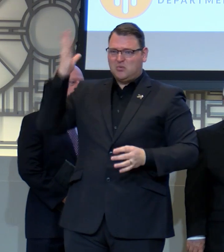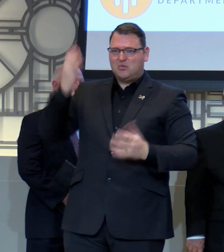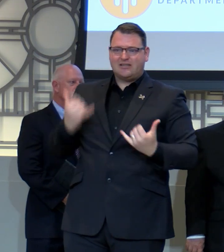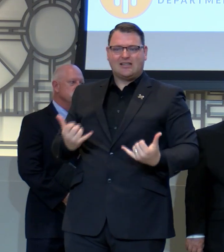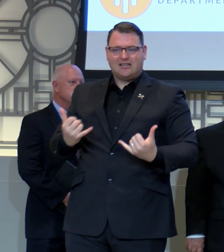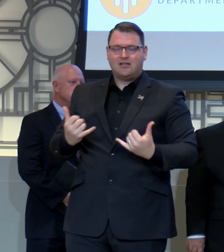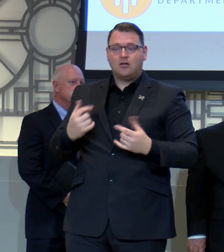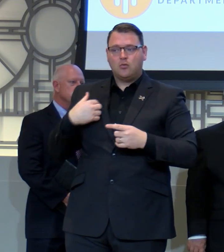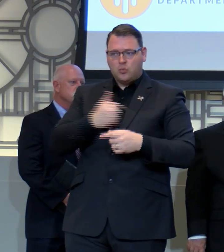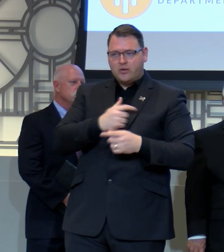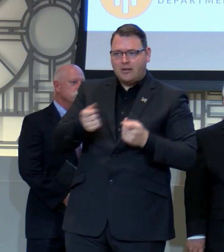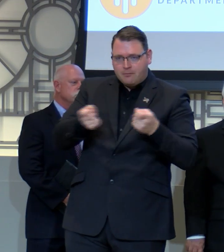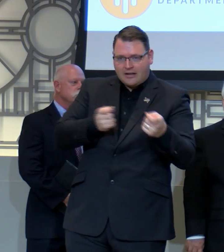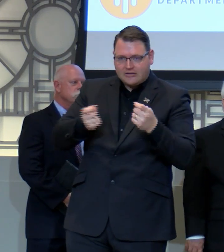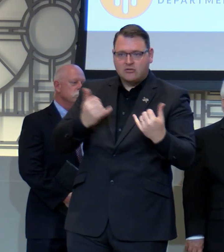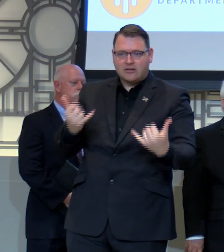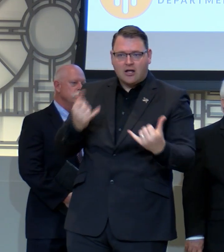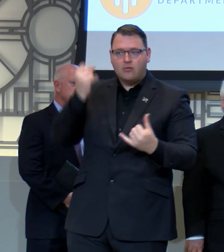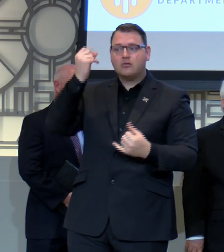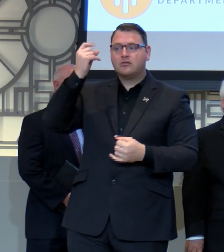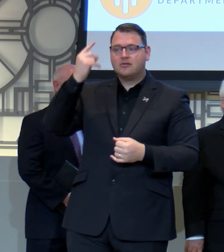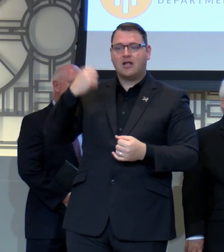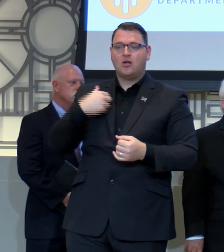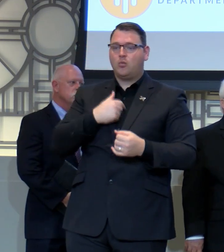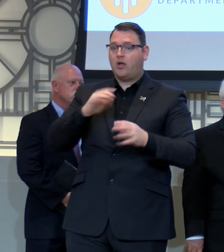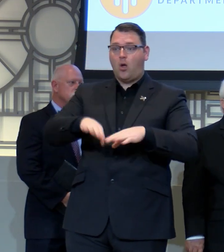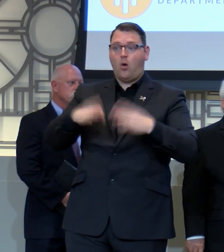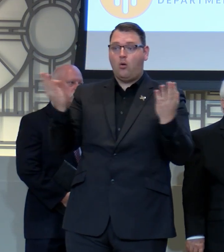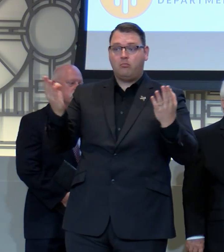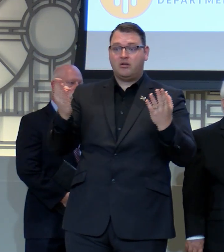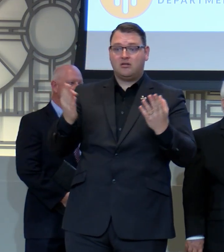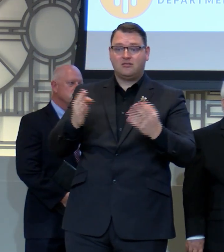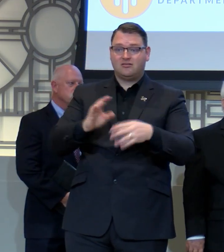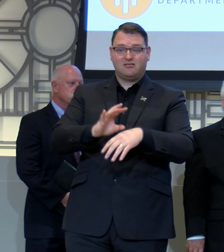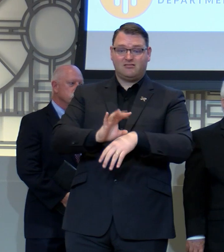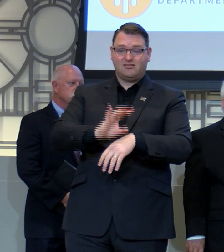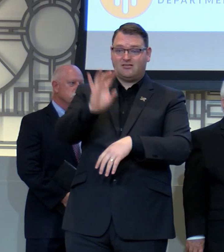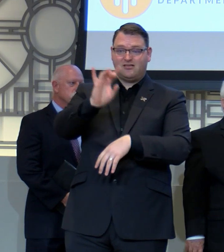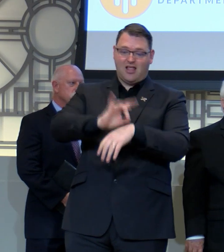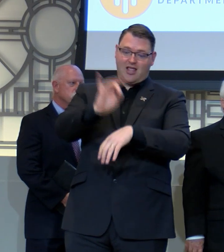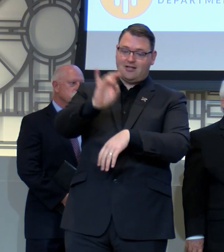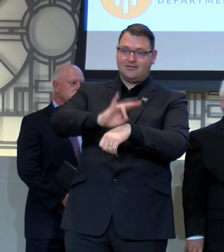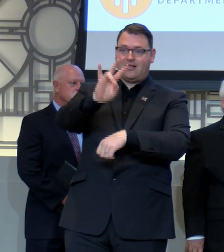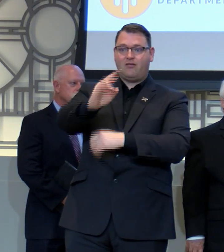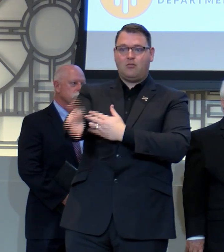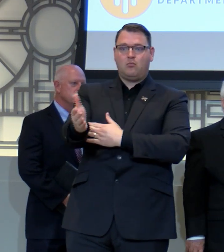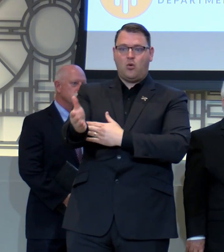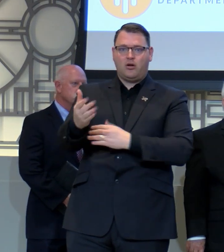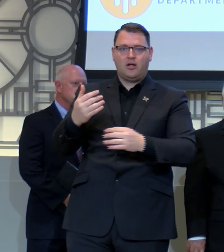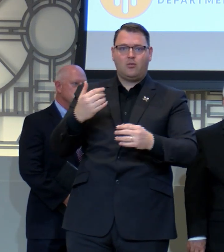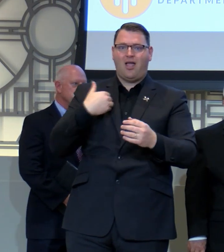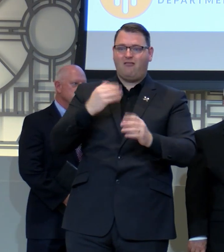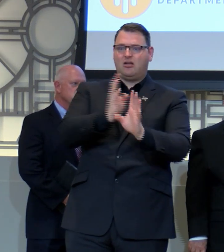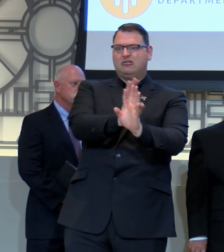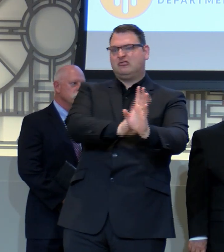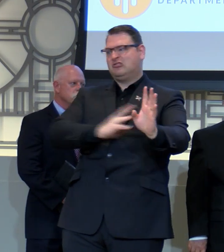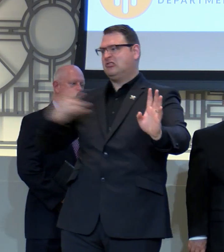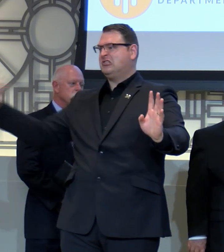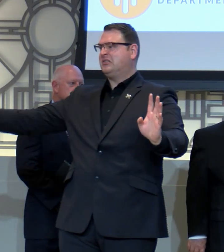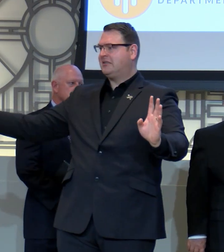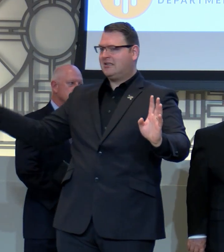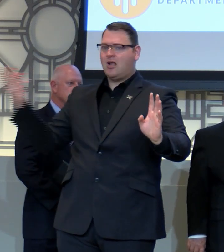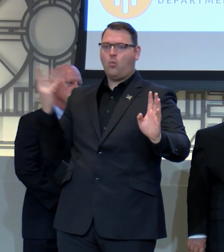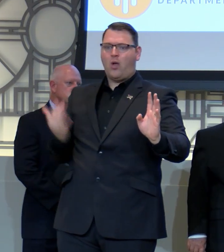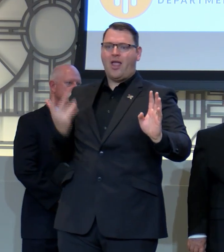able to manage it, but at the same time, we also open up first thing in the morning. There's lines around our buildings, so we don't let everybody in at once at that point in time. I think social distancing